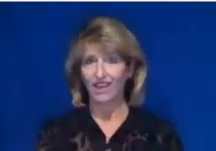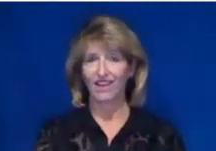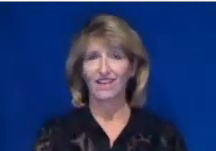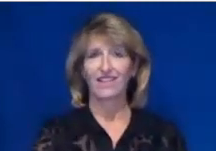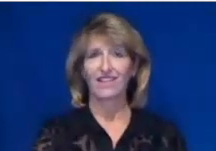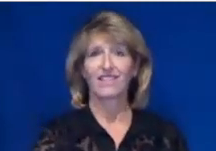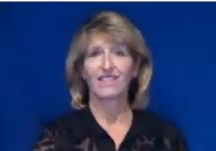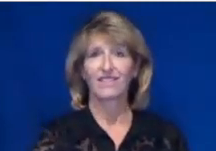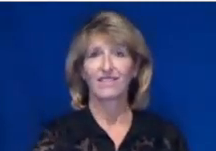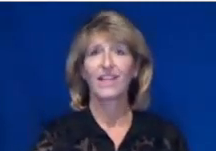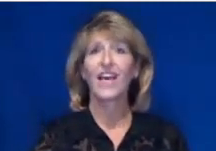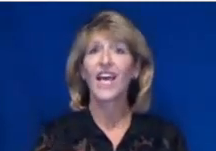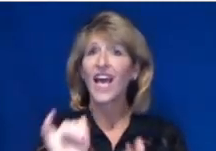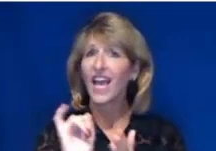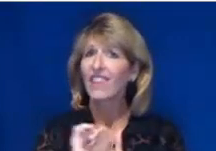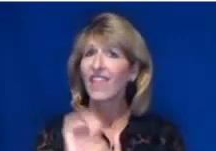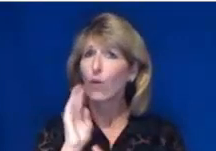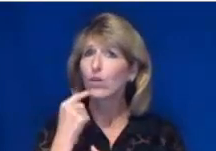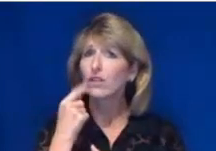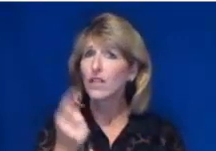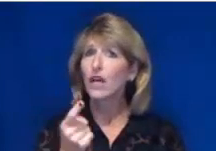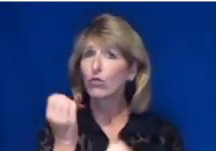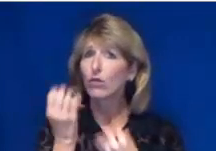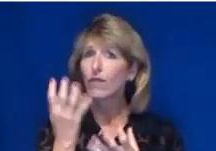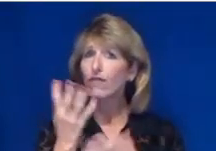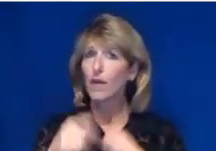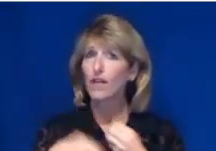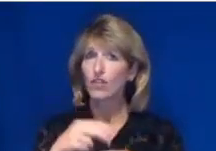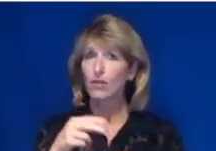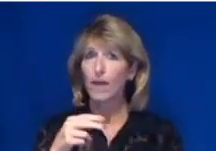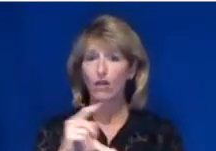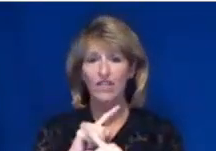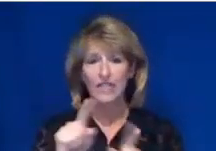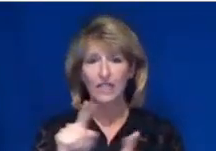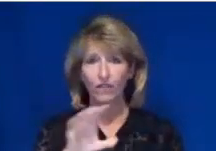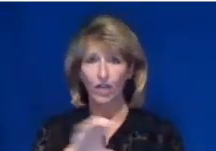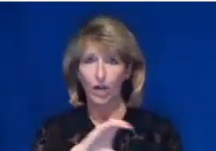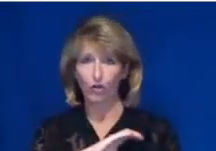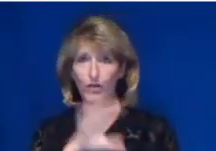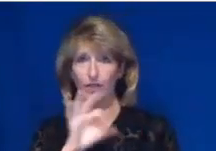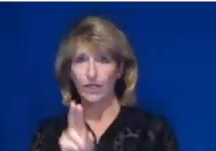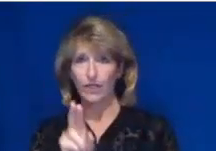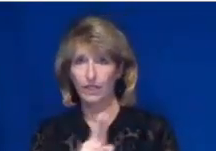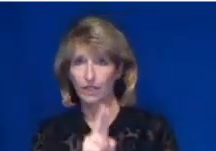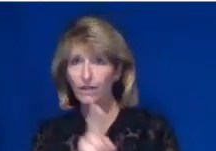available for all of you to use at the end of 2010.